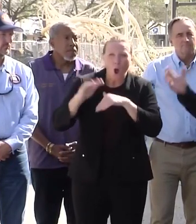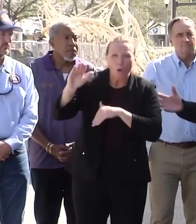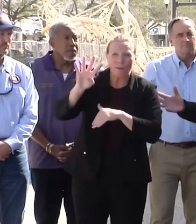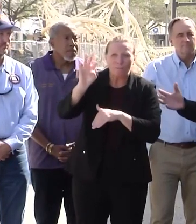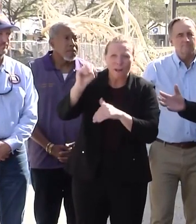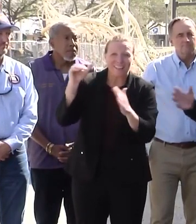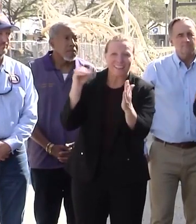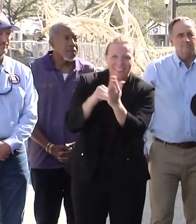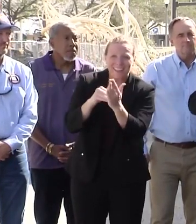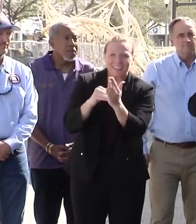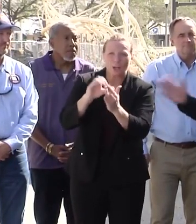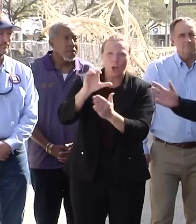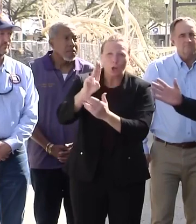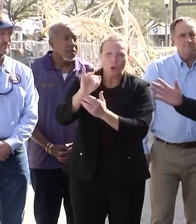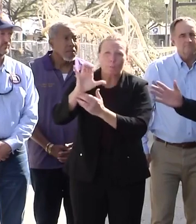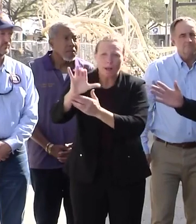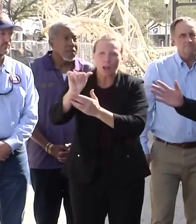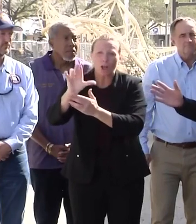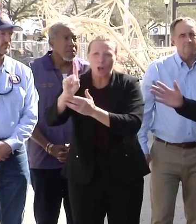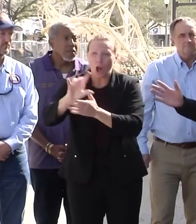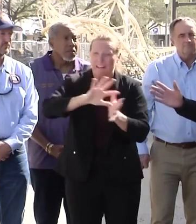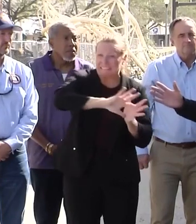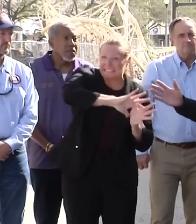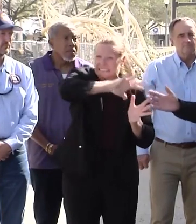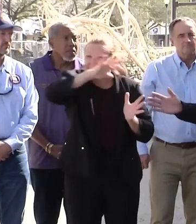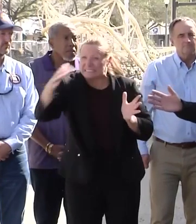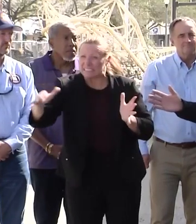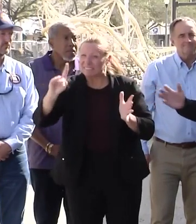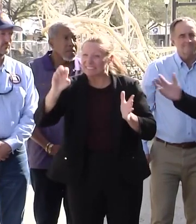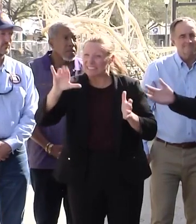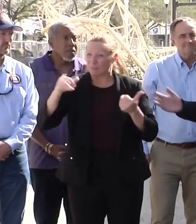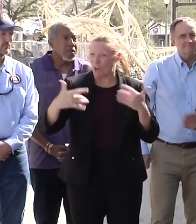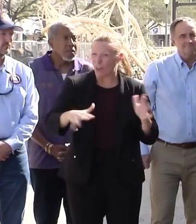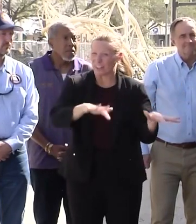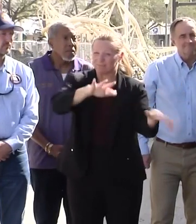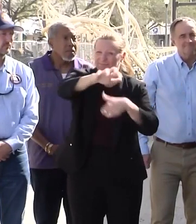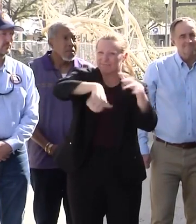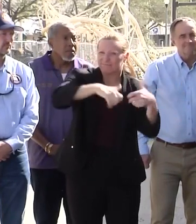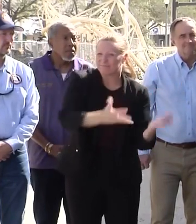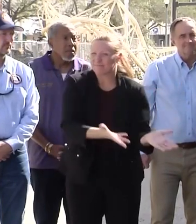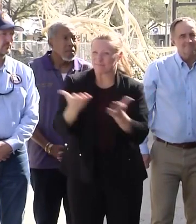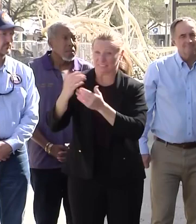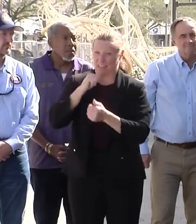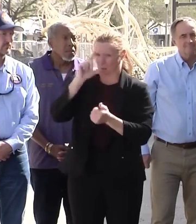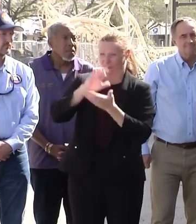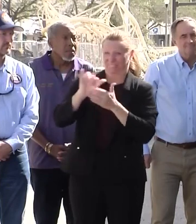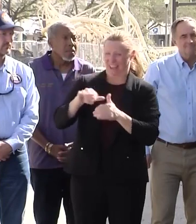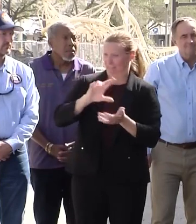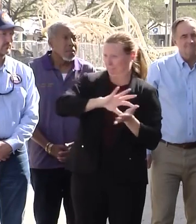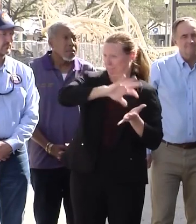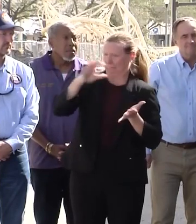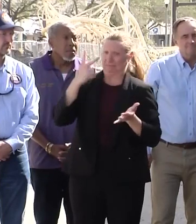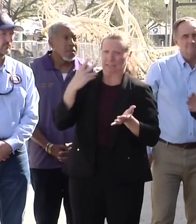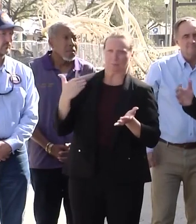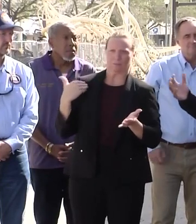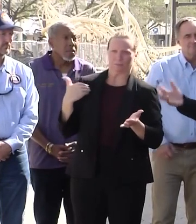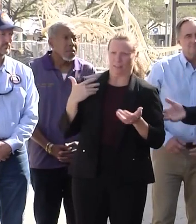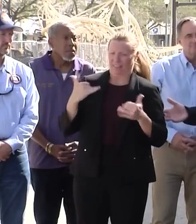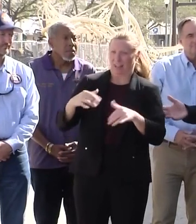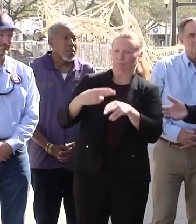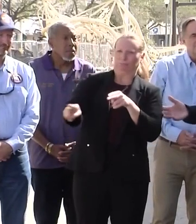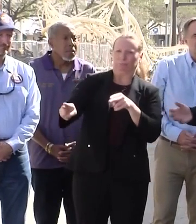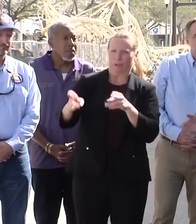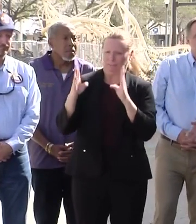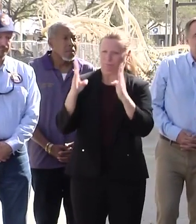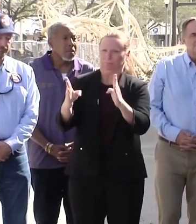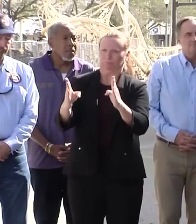debris that was removed. And I don't think there's ever been that much debris removed in such a short period of time. So I want to thank those folks from those